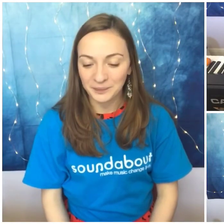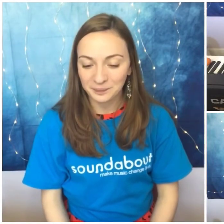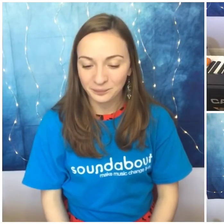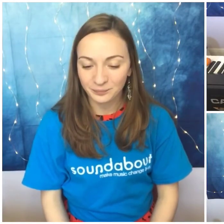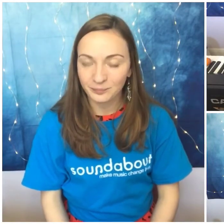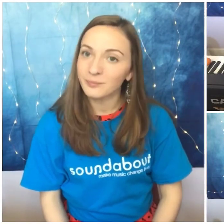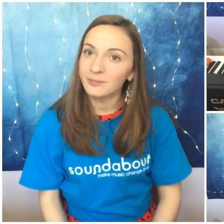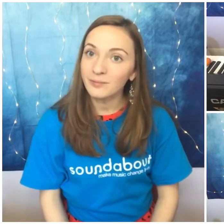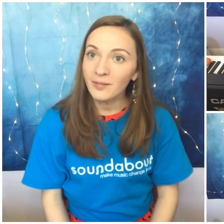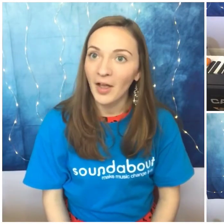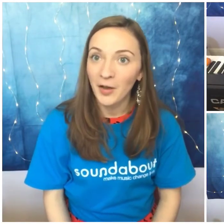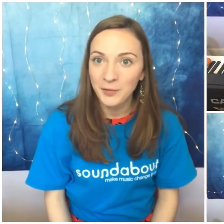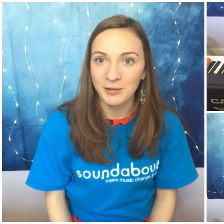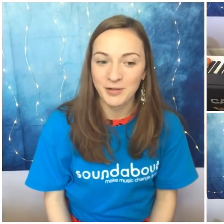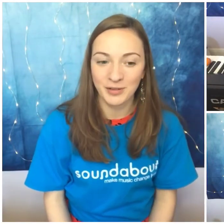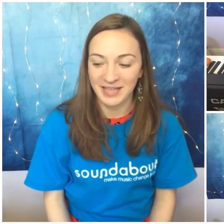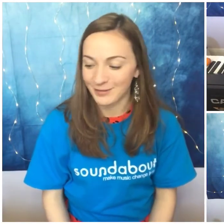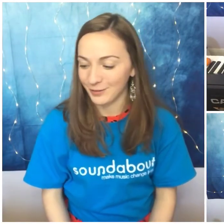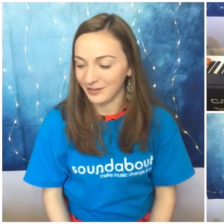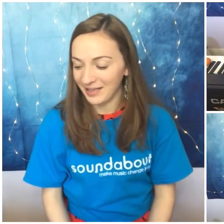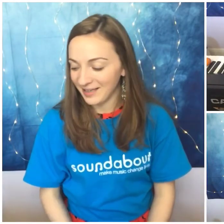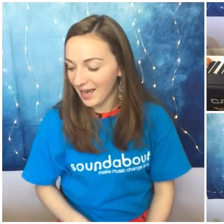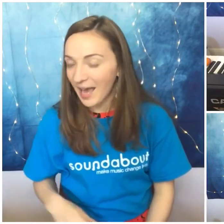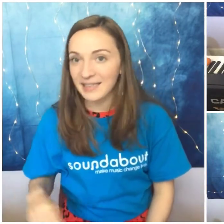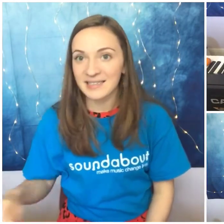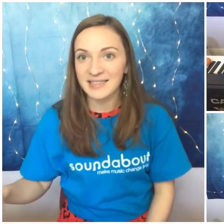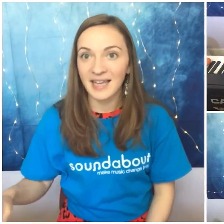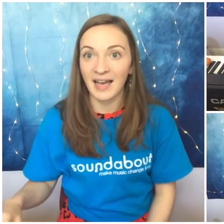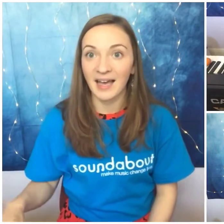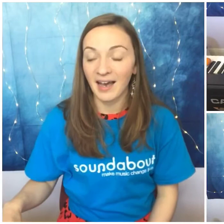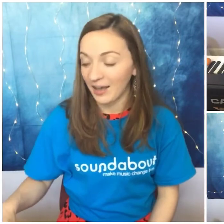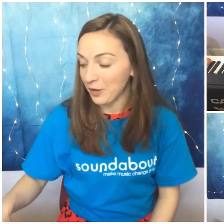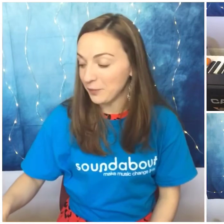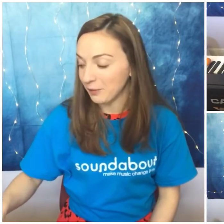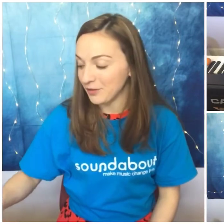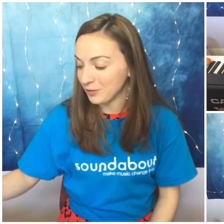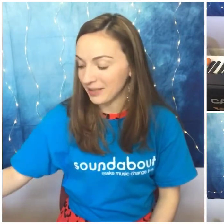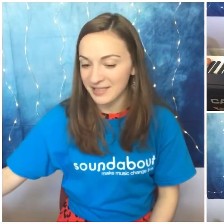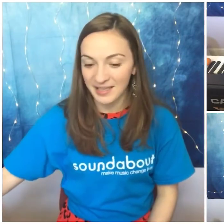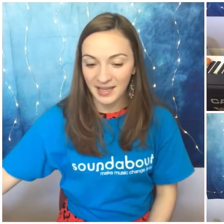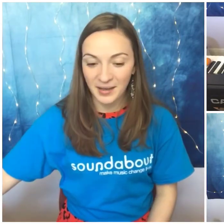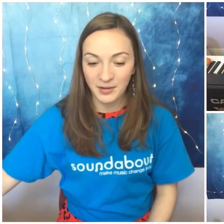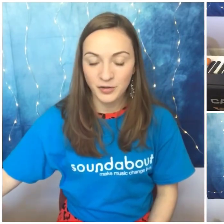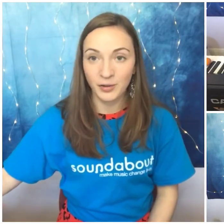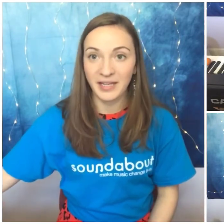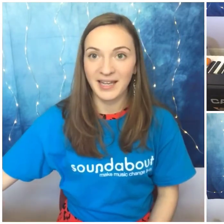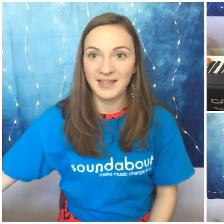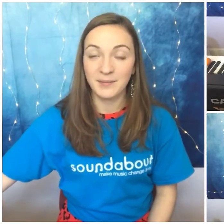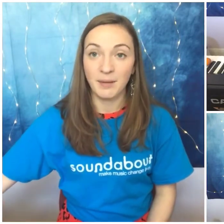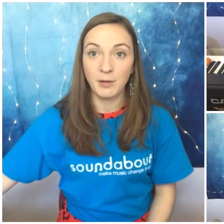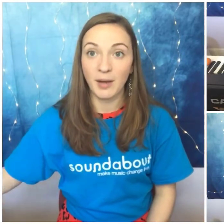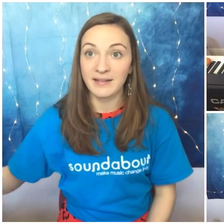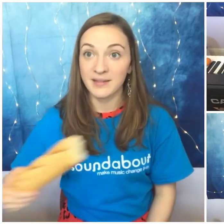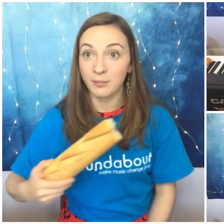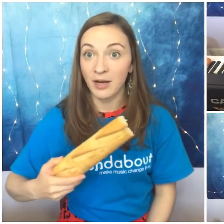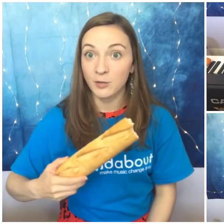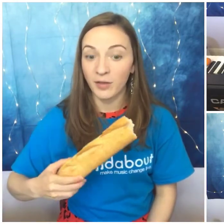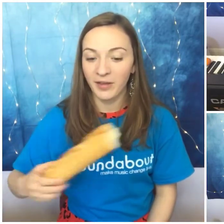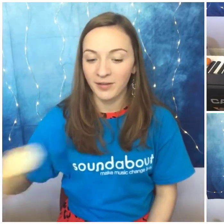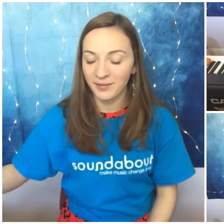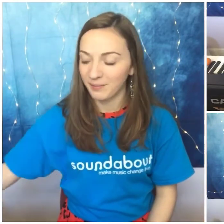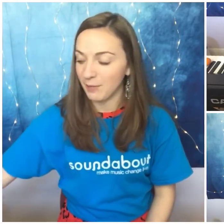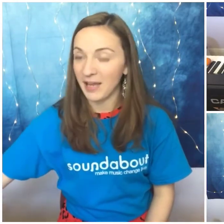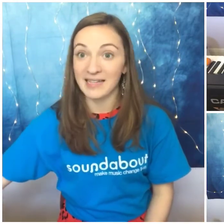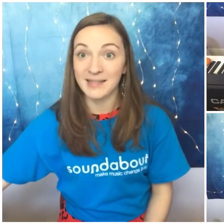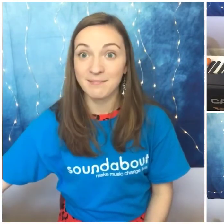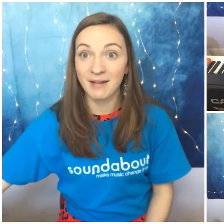So, I hope you enjoyed that story. And I hope you enjoyed joining in. Maybe you had some bread with